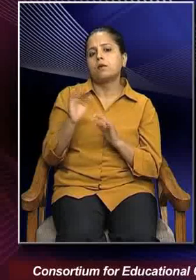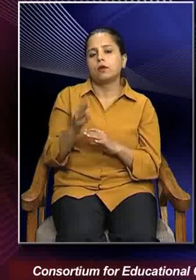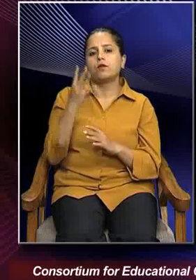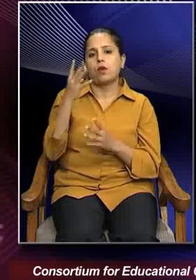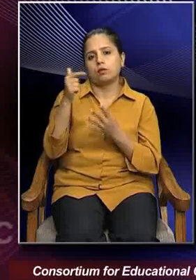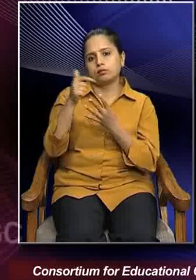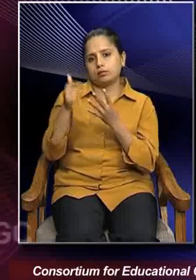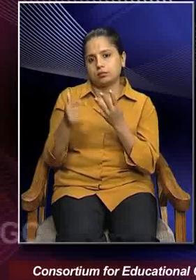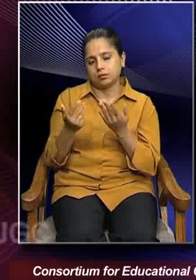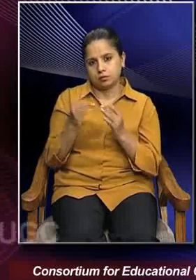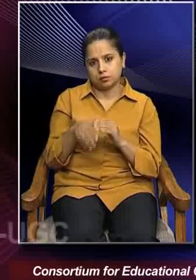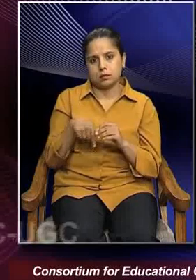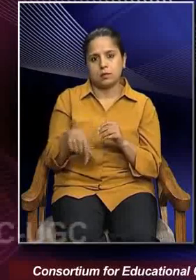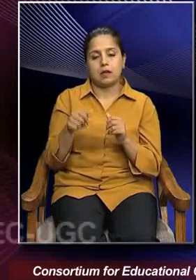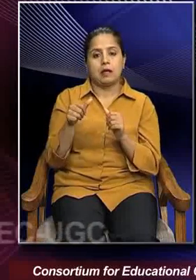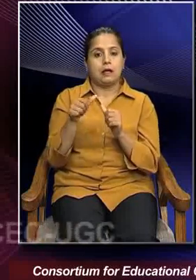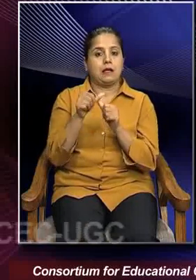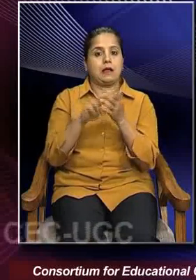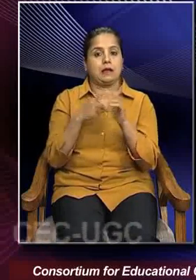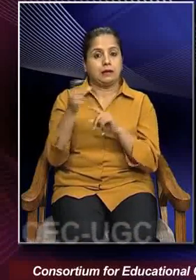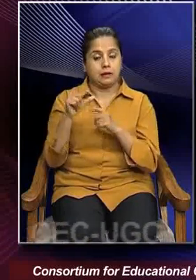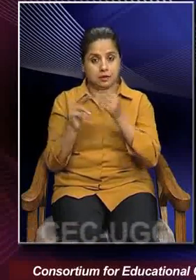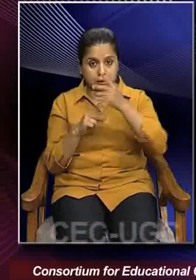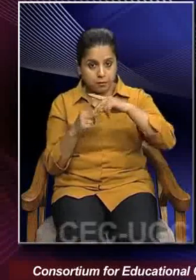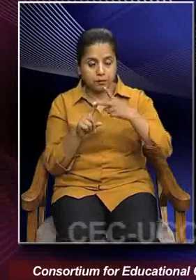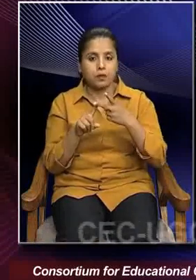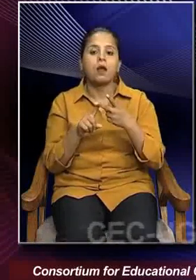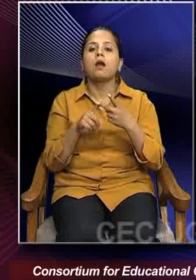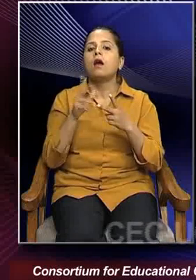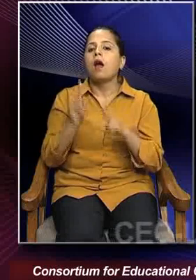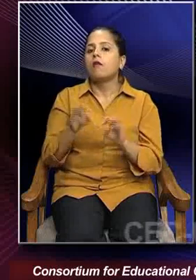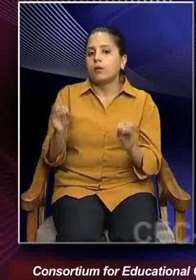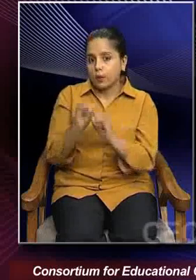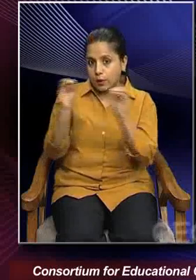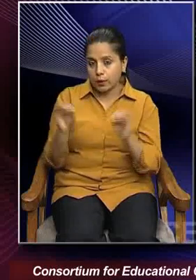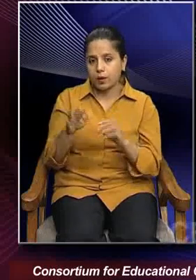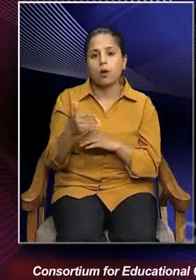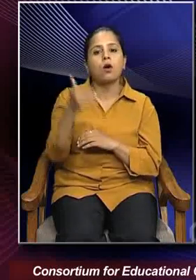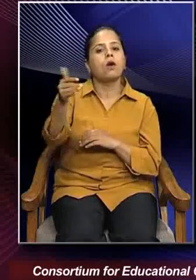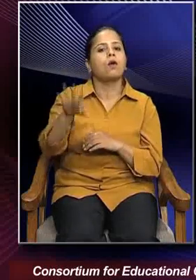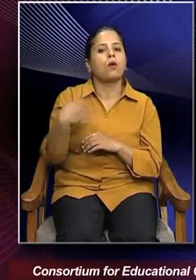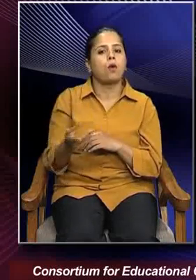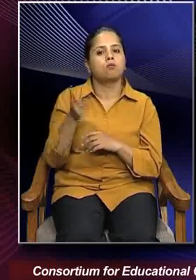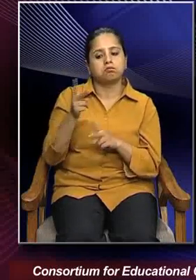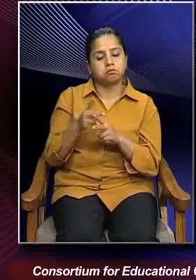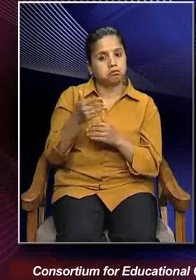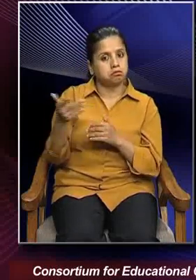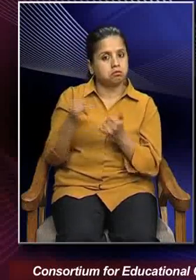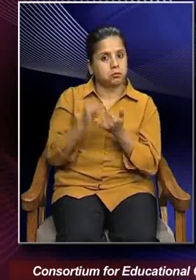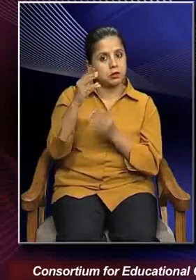types. Antecedent non-existence, which is pragabhav, subsequent non-existence, which